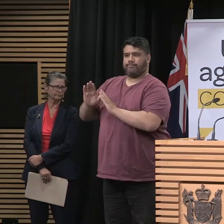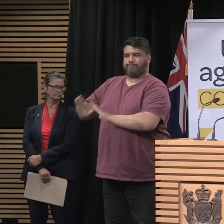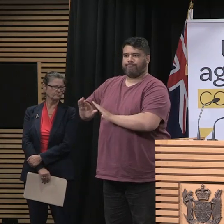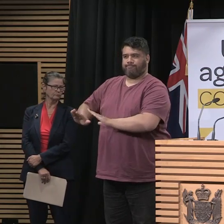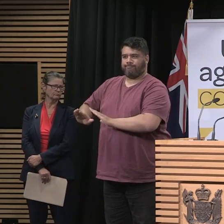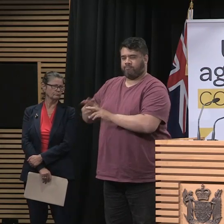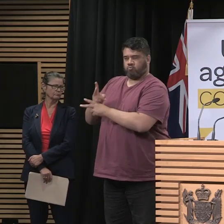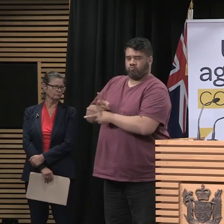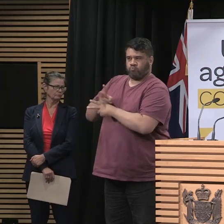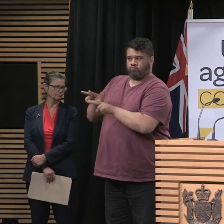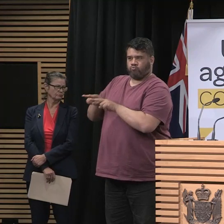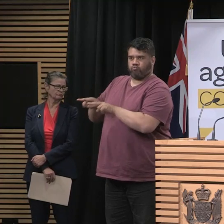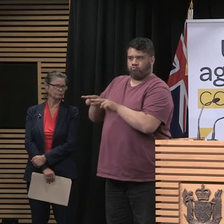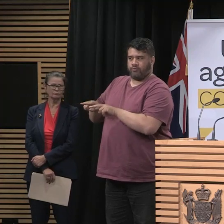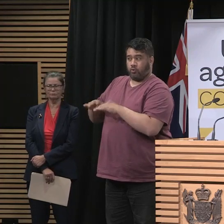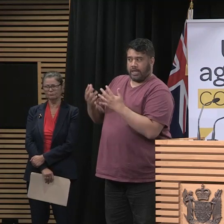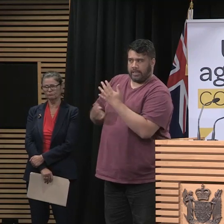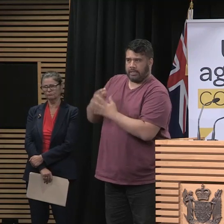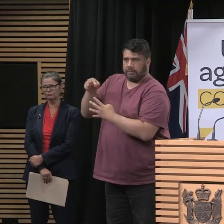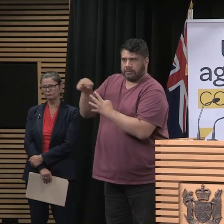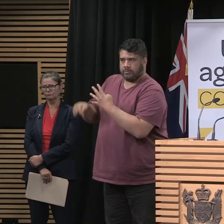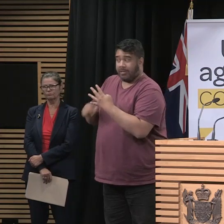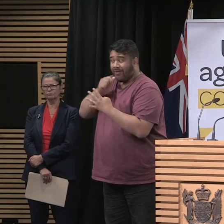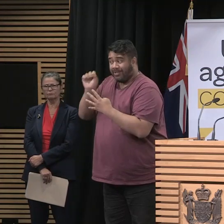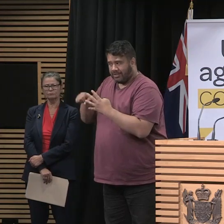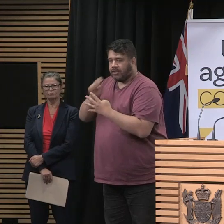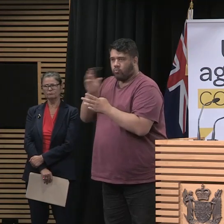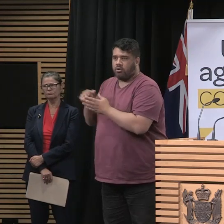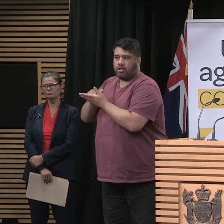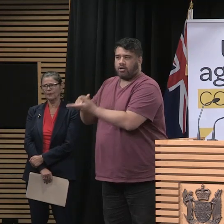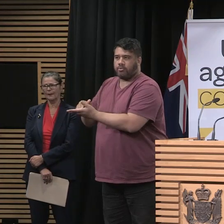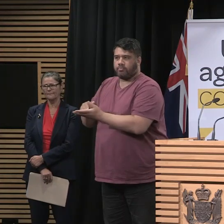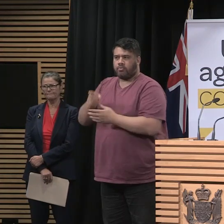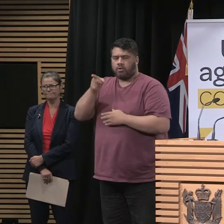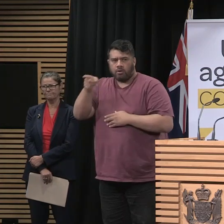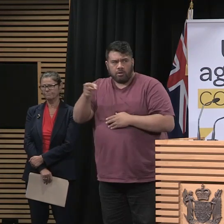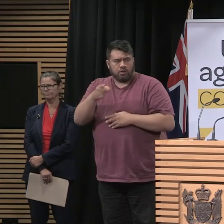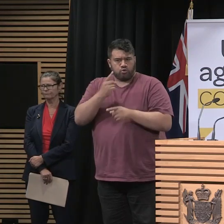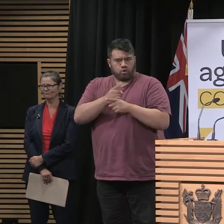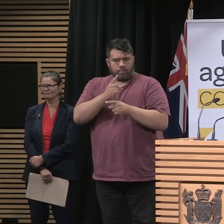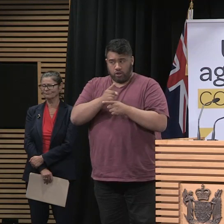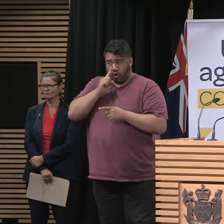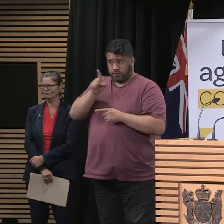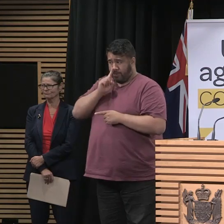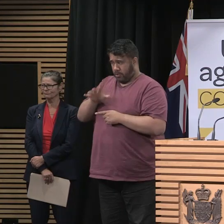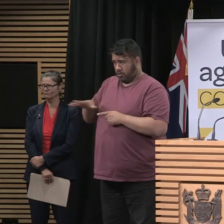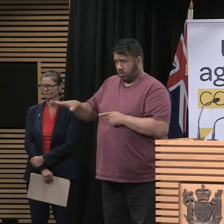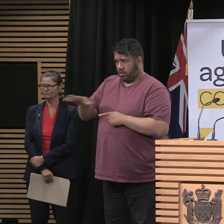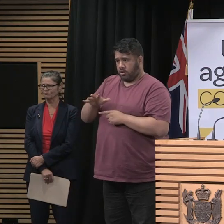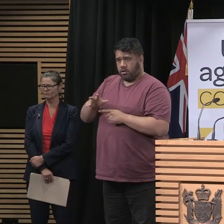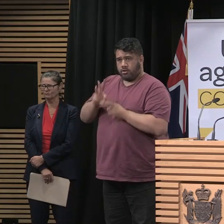being monitored, of course, for any symptoms. Concerns about the vulnerability of that particular cohort of people in that rest